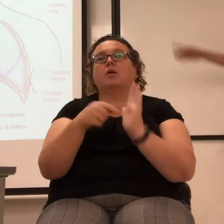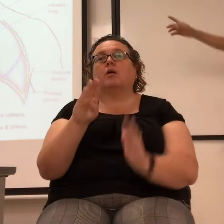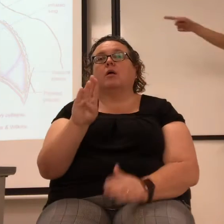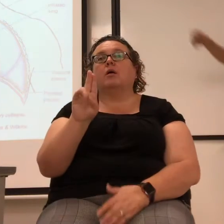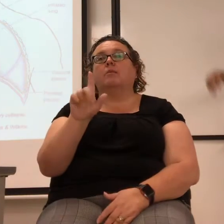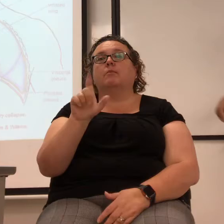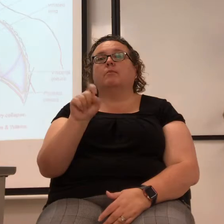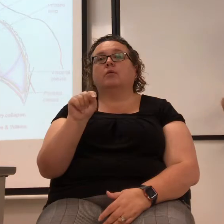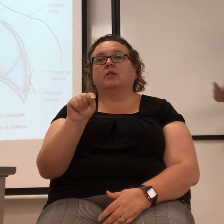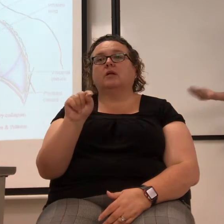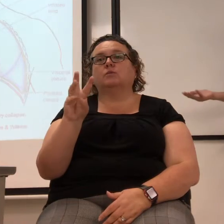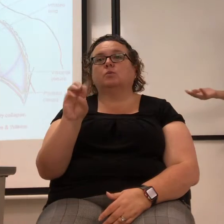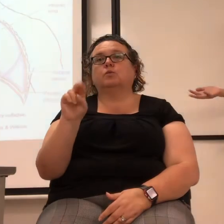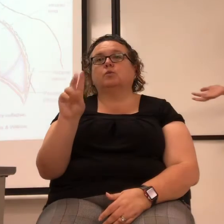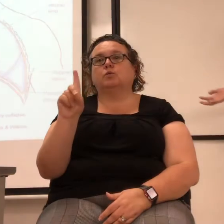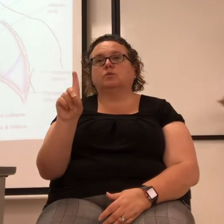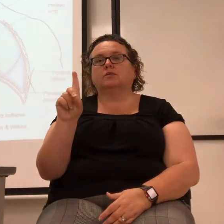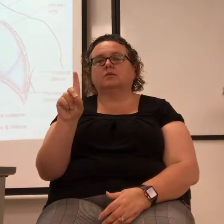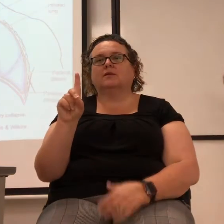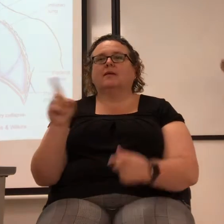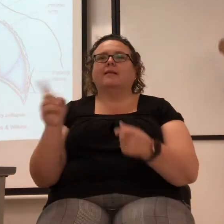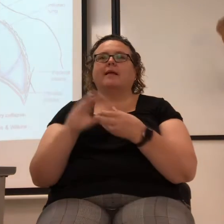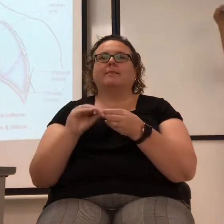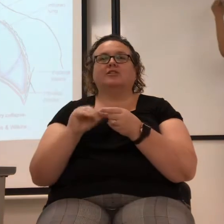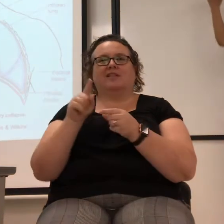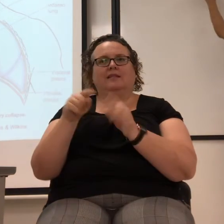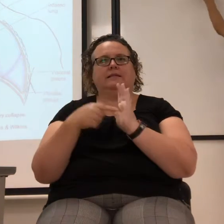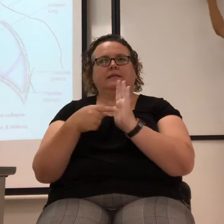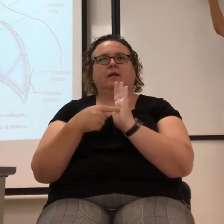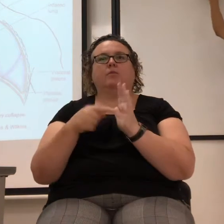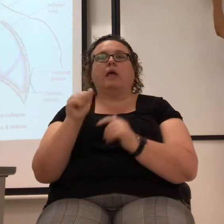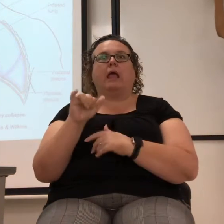In this example, they say air rushes in.